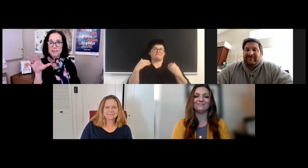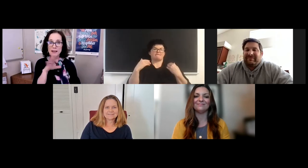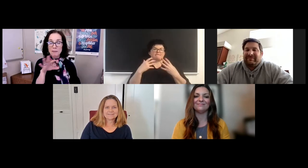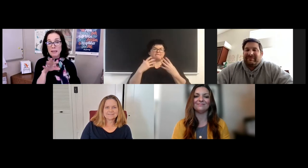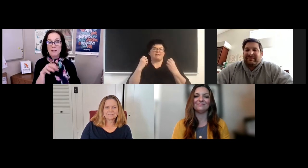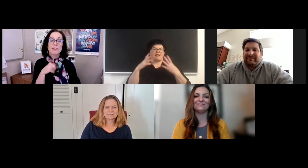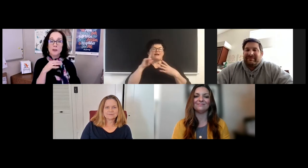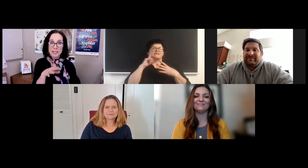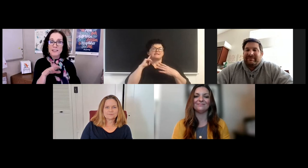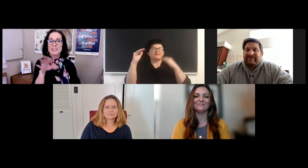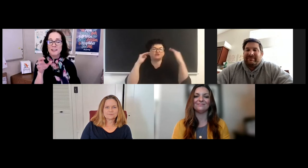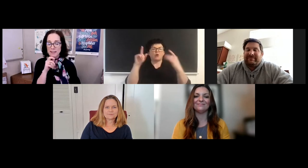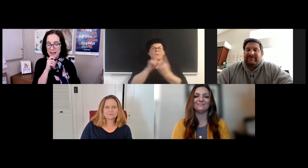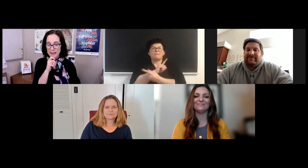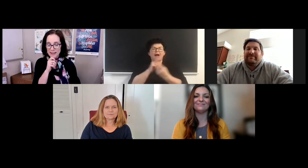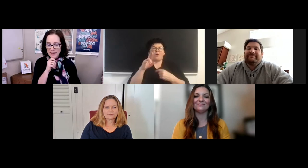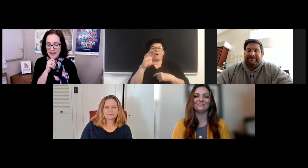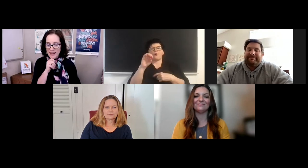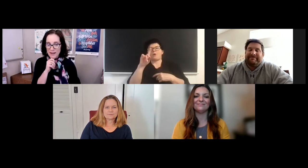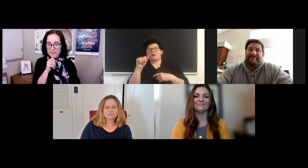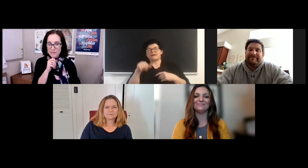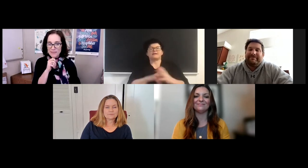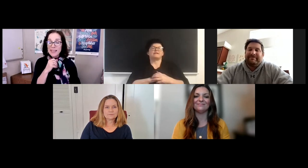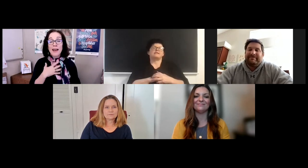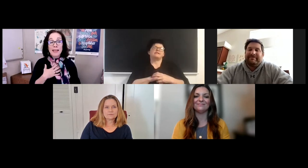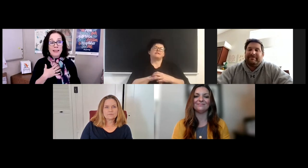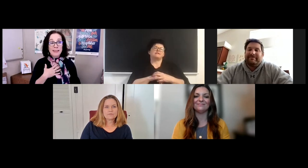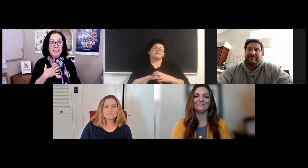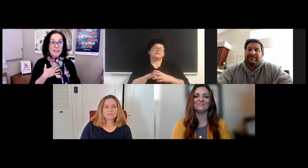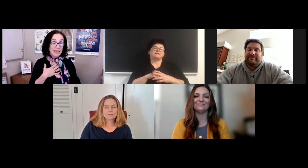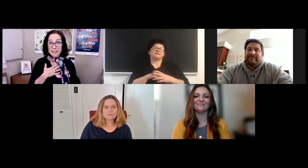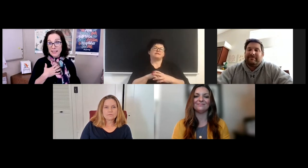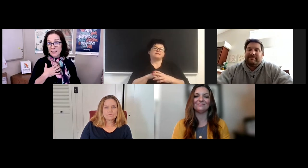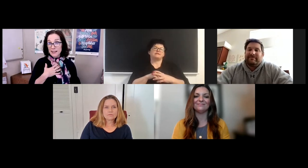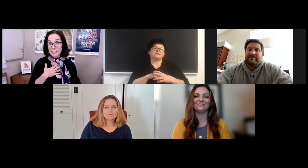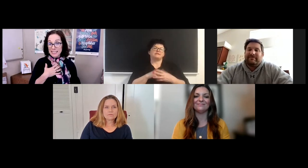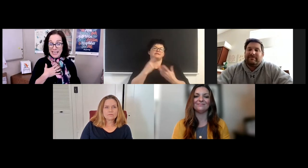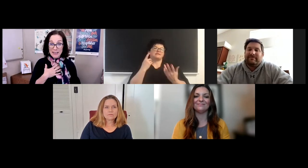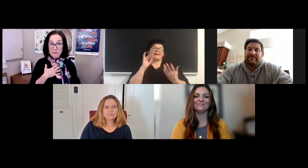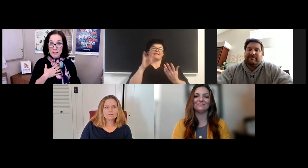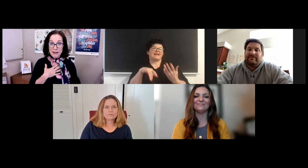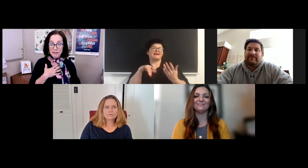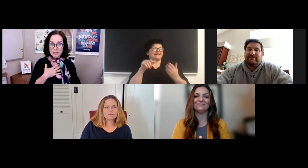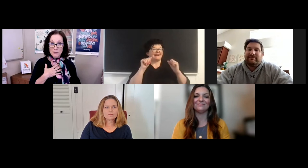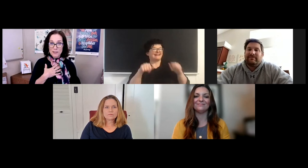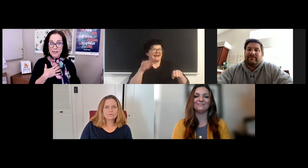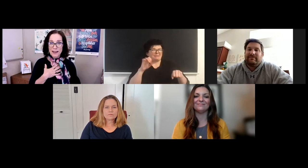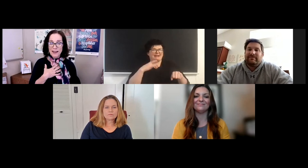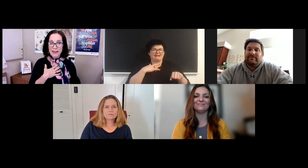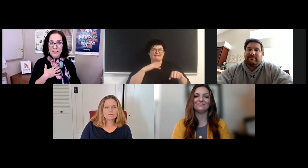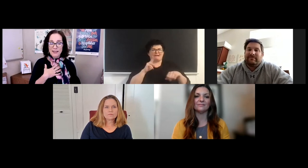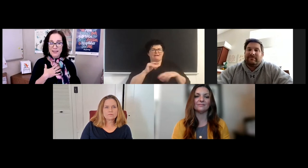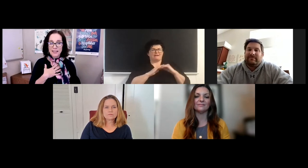adults that you met, or CODAs and all of that. And it can be uncomfortable.